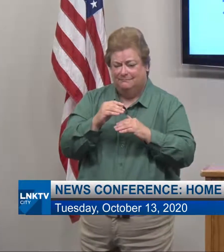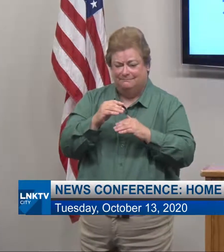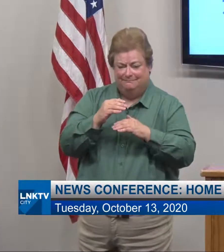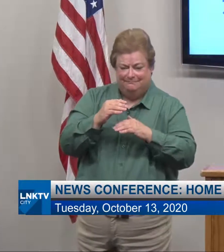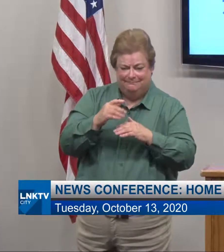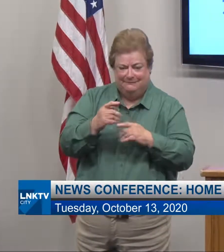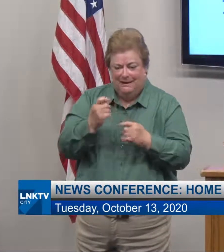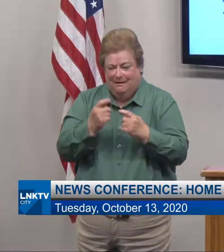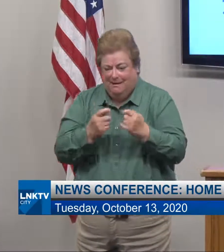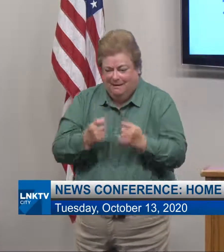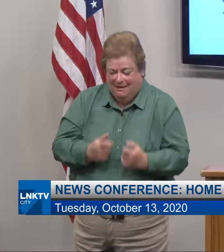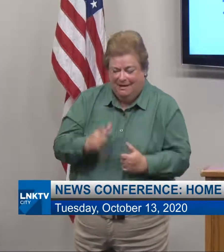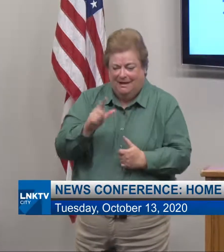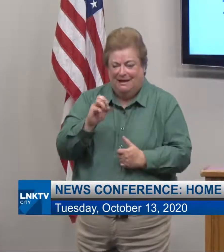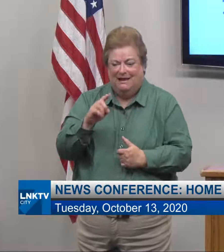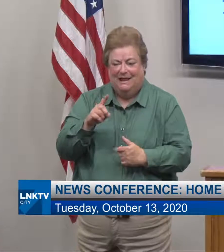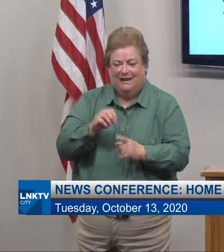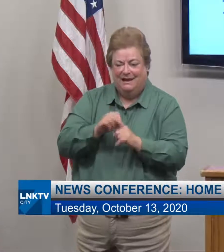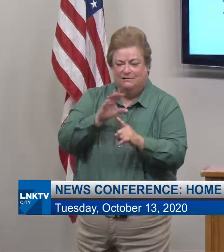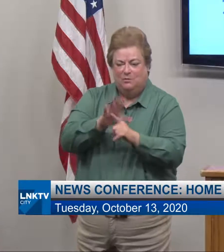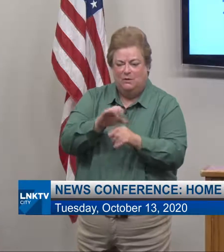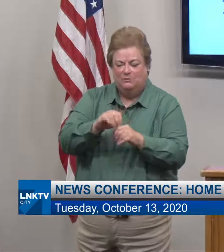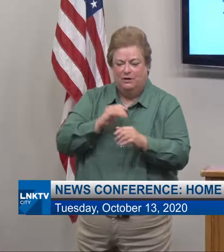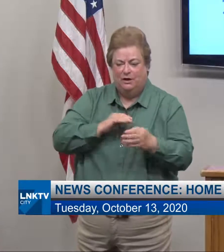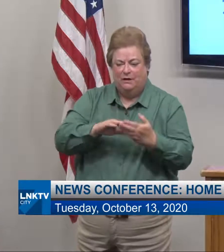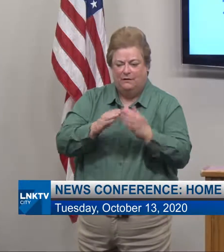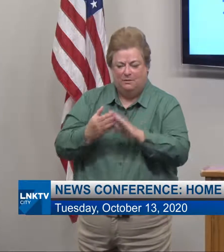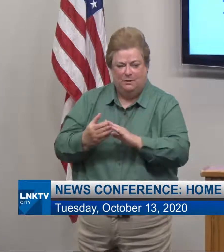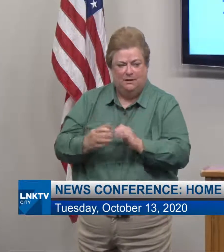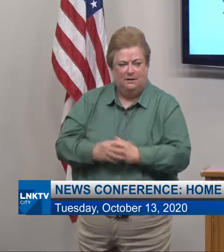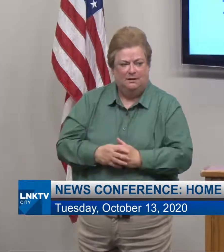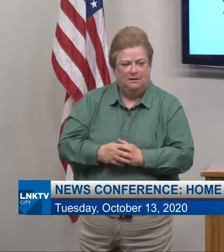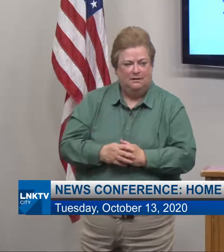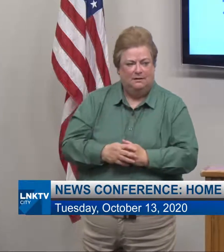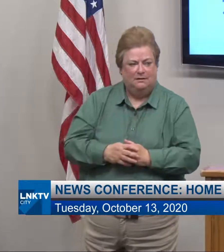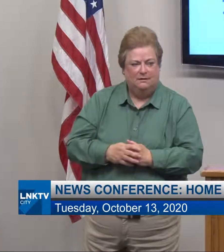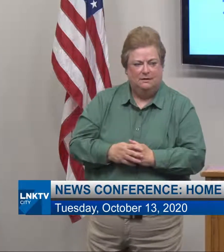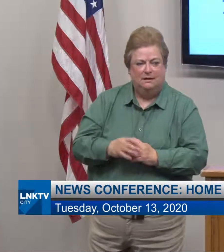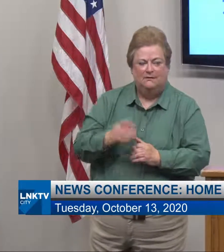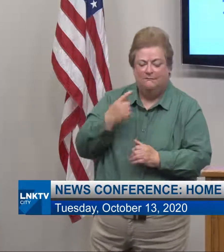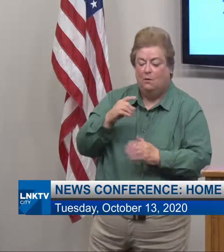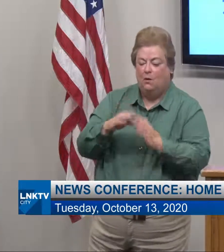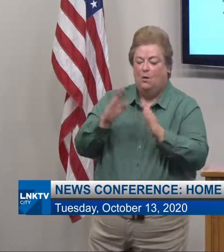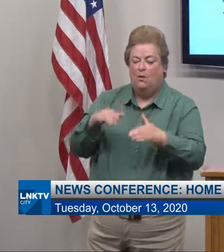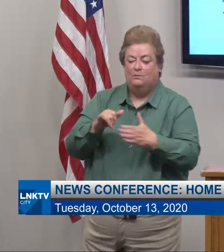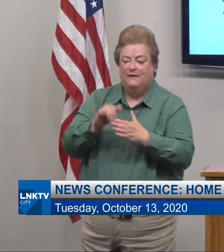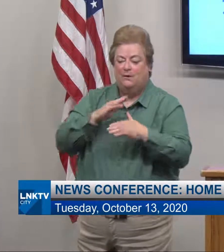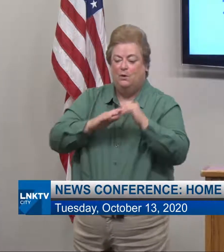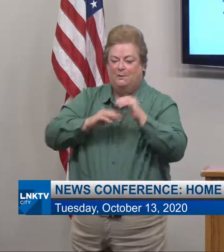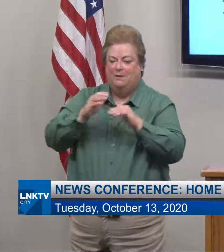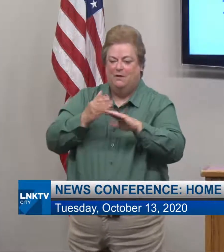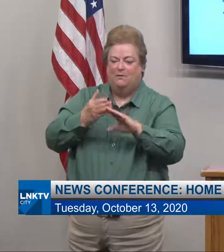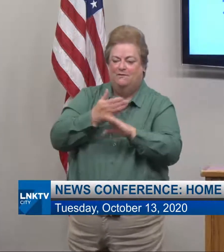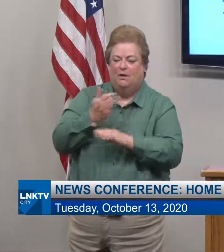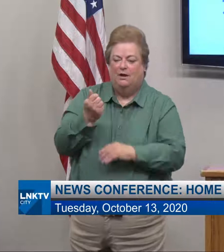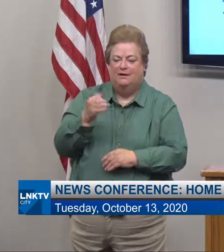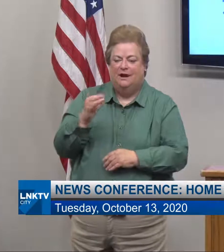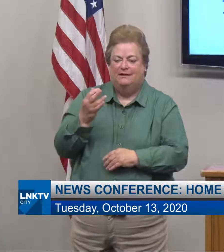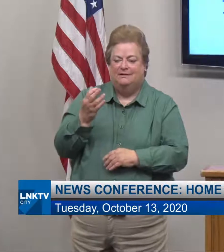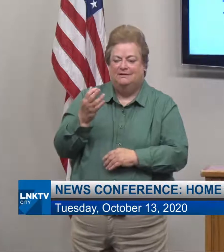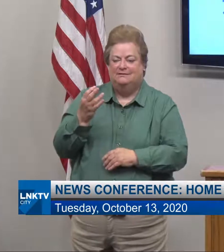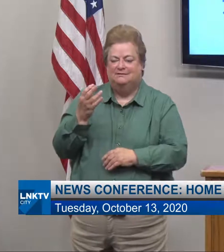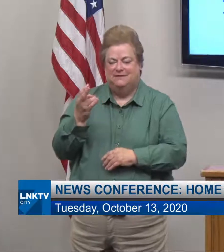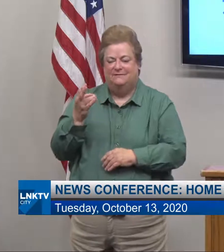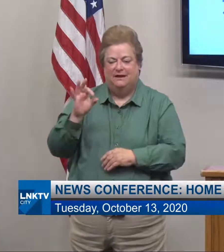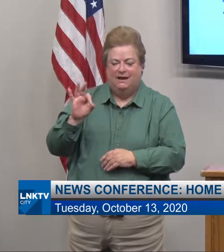community with over 21,000 housing units were built before 1979. The grant funds provided will be applied